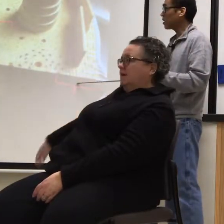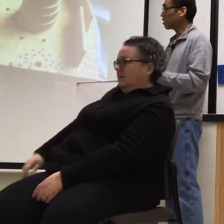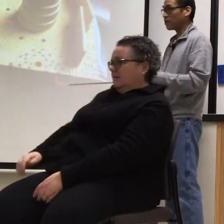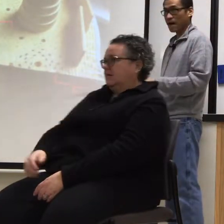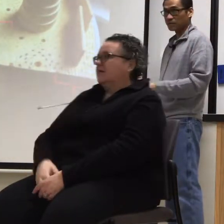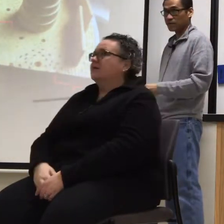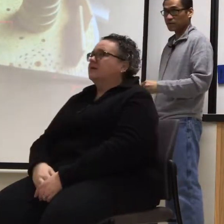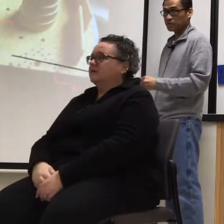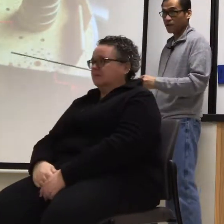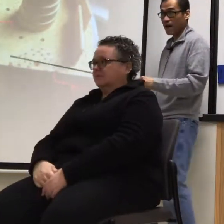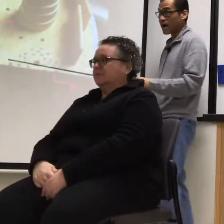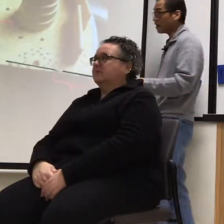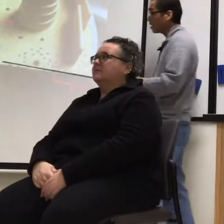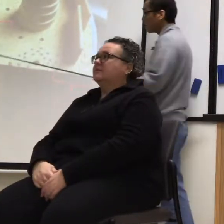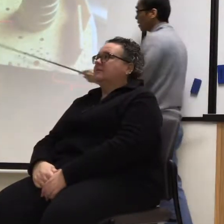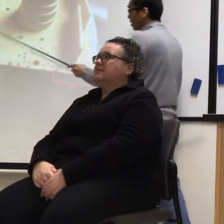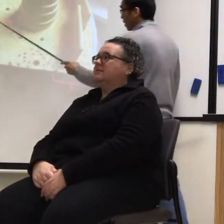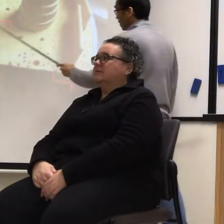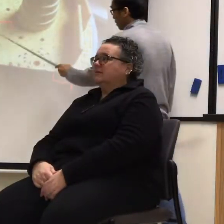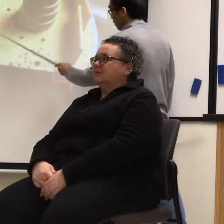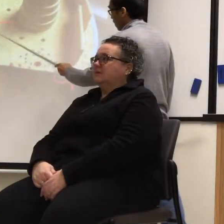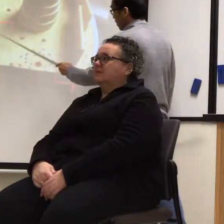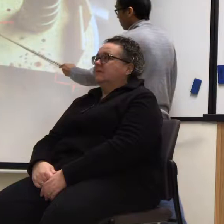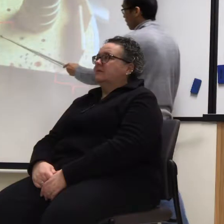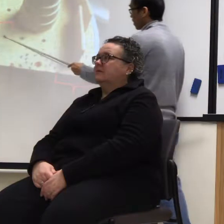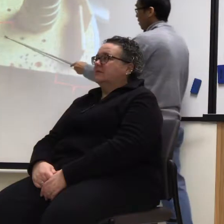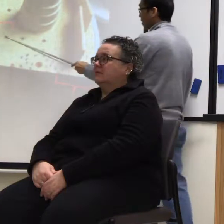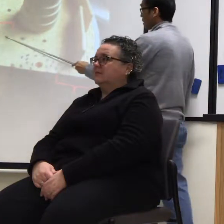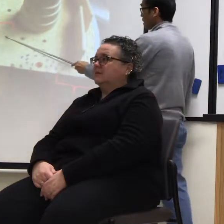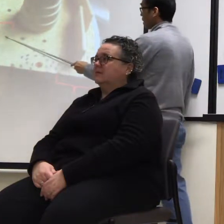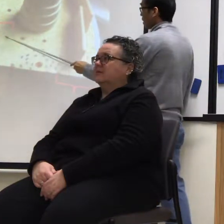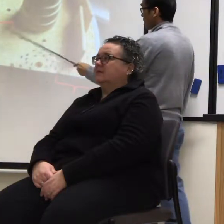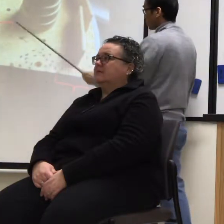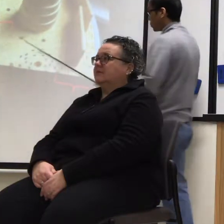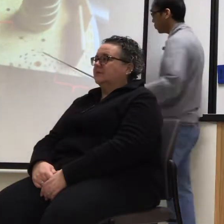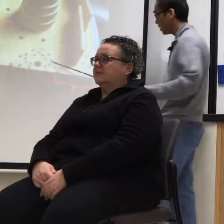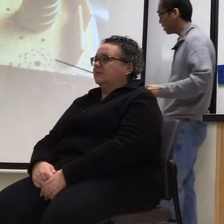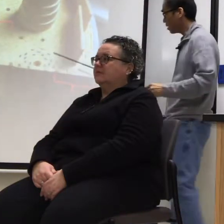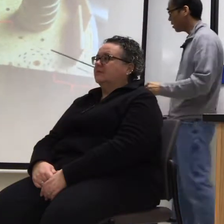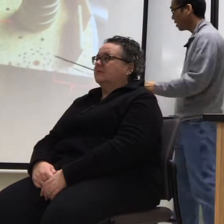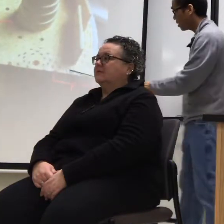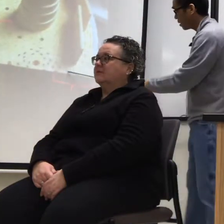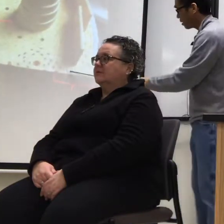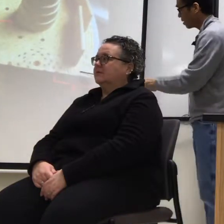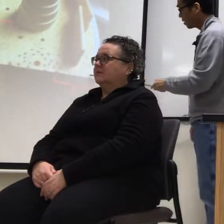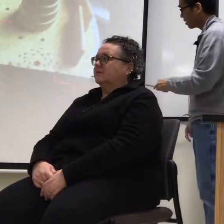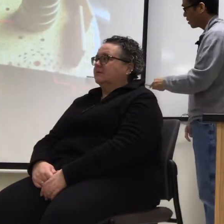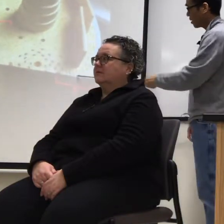Once again, on your half sheet, 2A, identify. 2B,